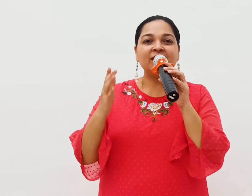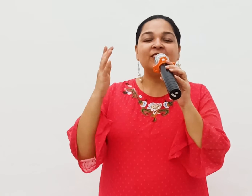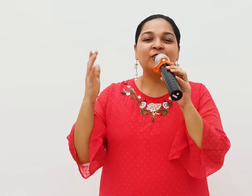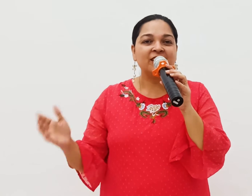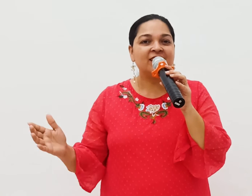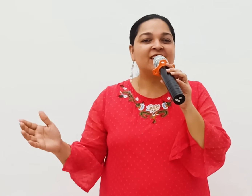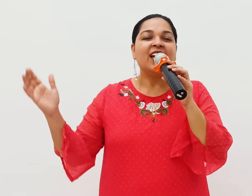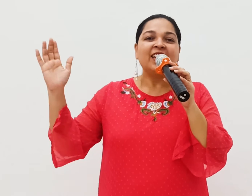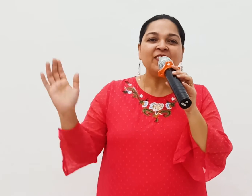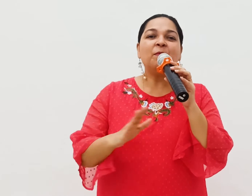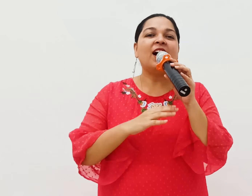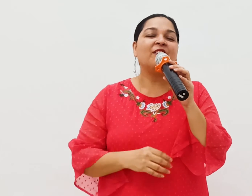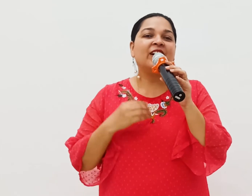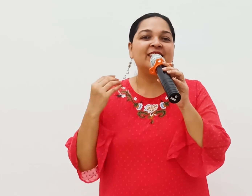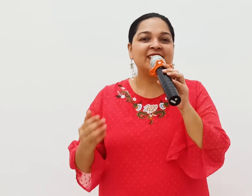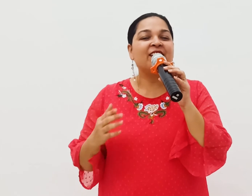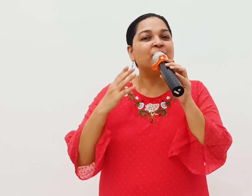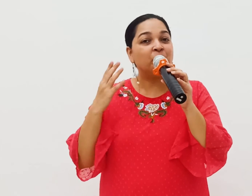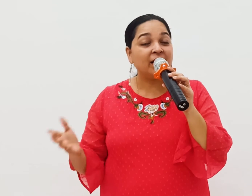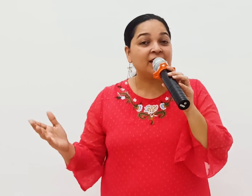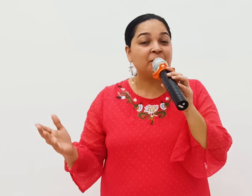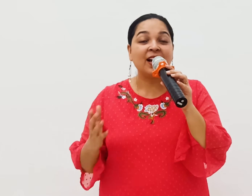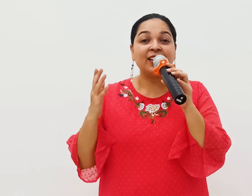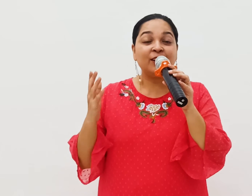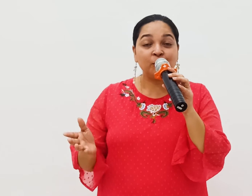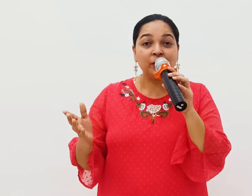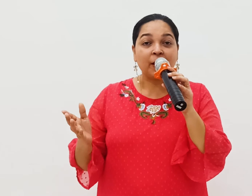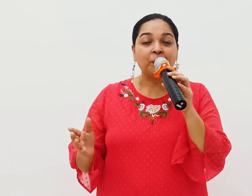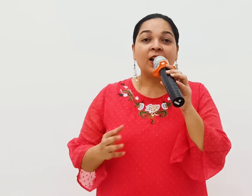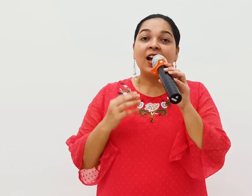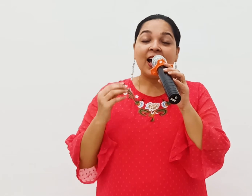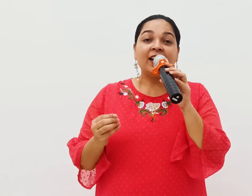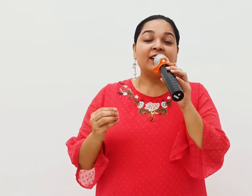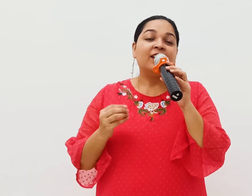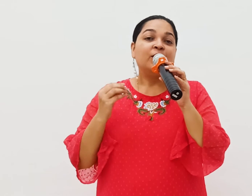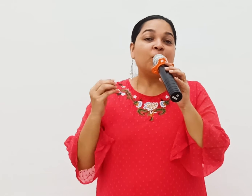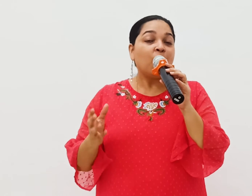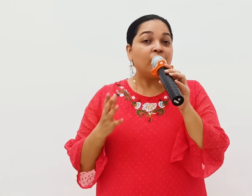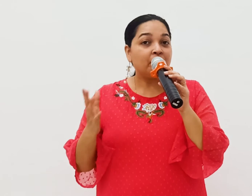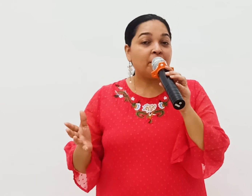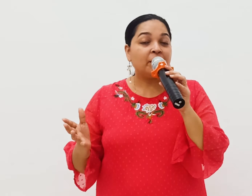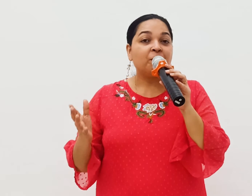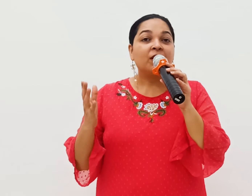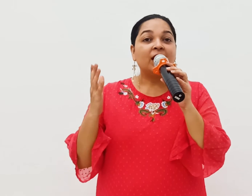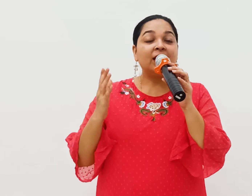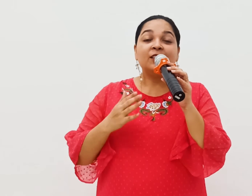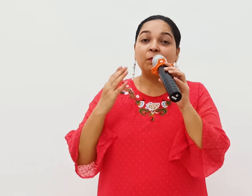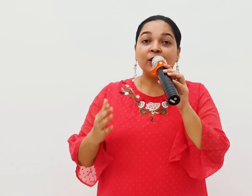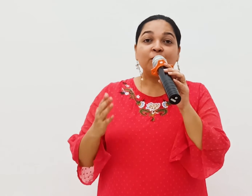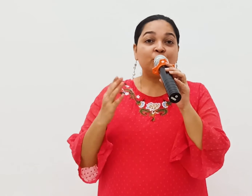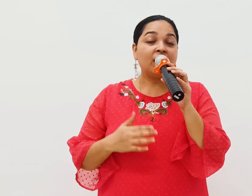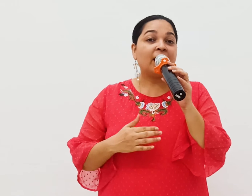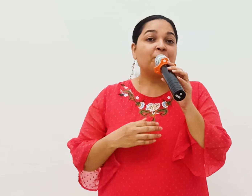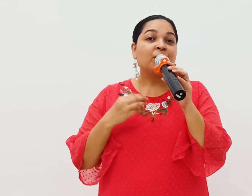your brothers, your sisters, give them a high five and say welcome, hallelujah. And you all remember, in